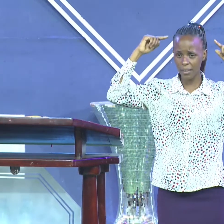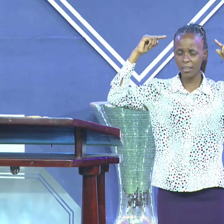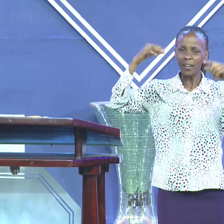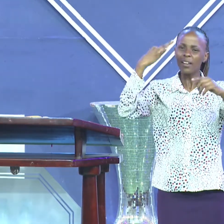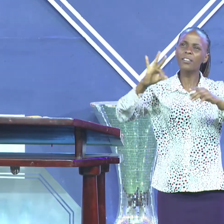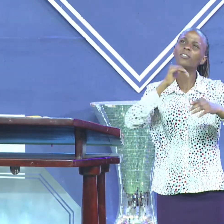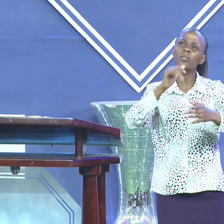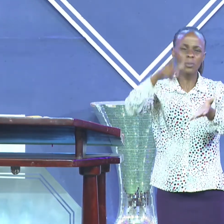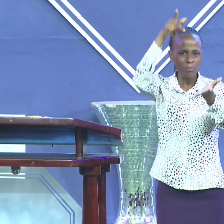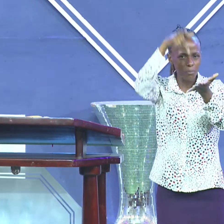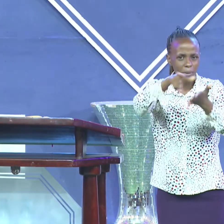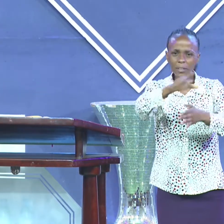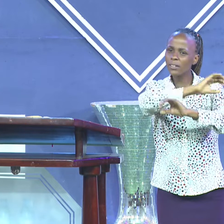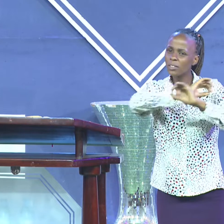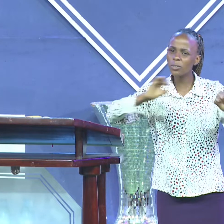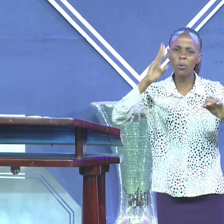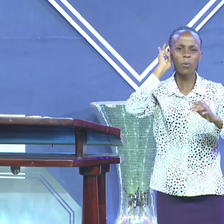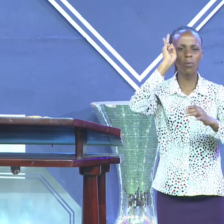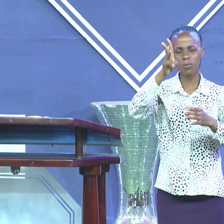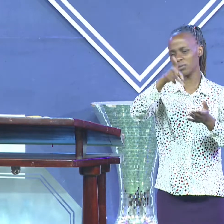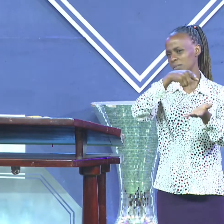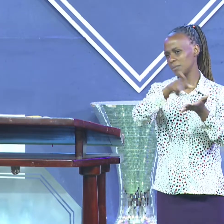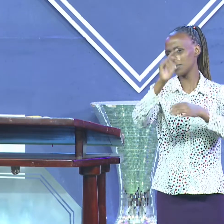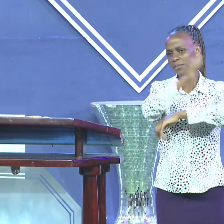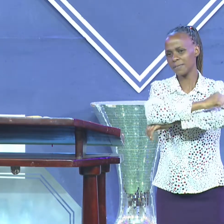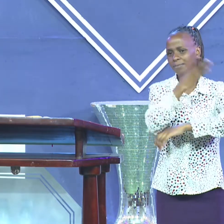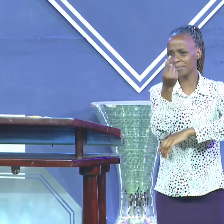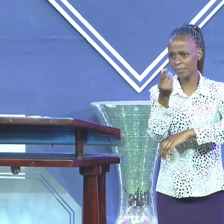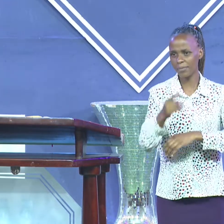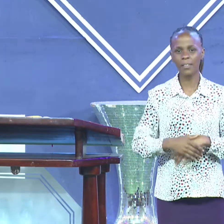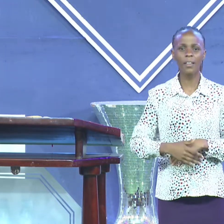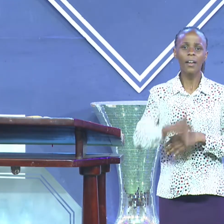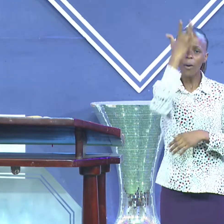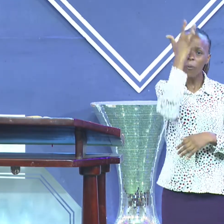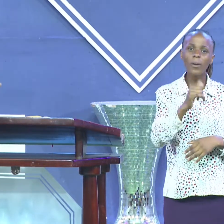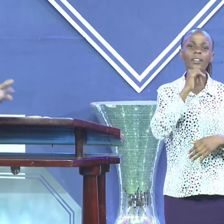to university? If you die before they go to school, who will pay their fees for?